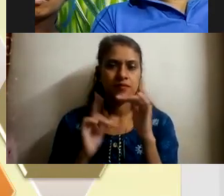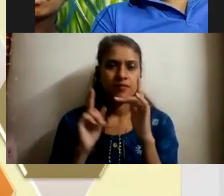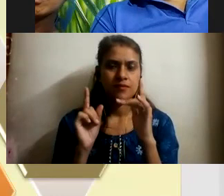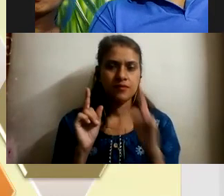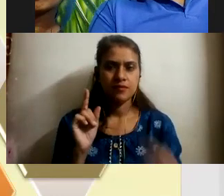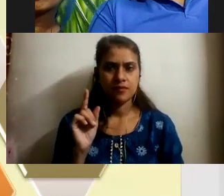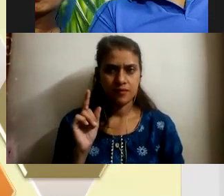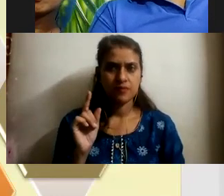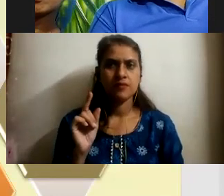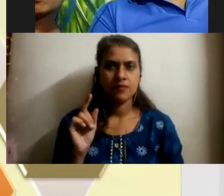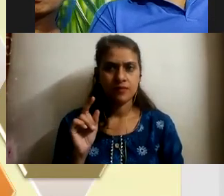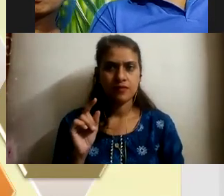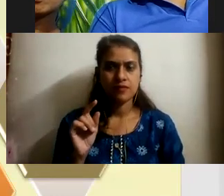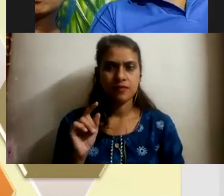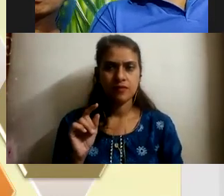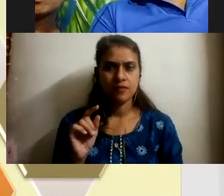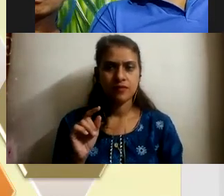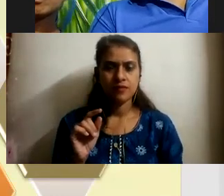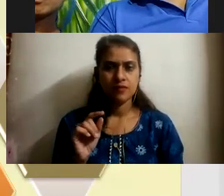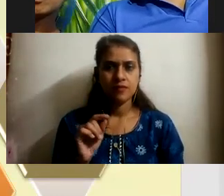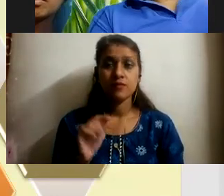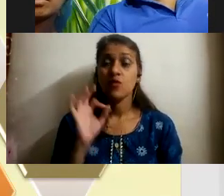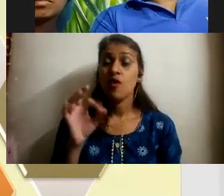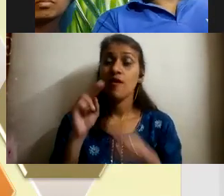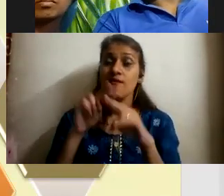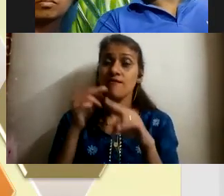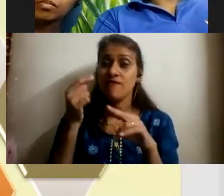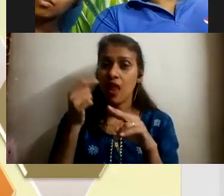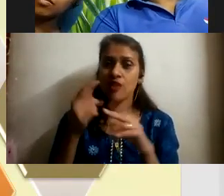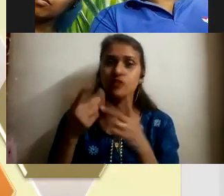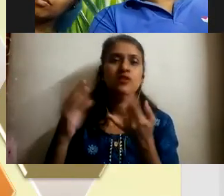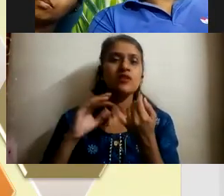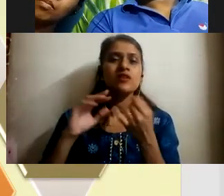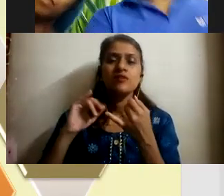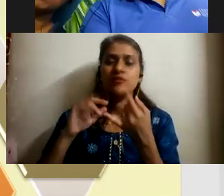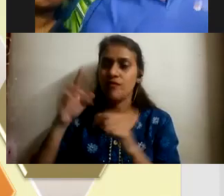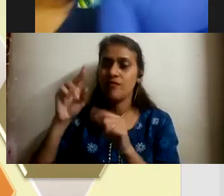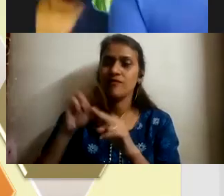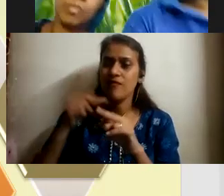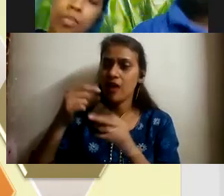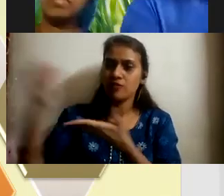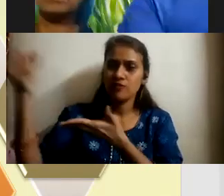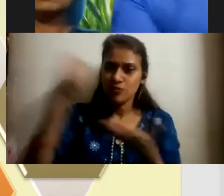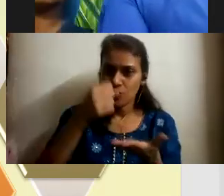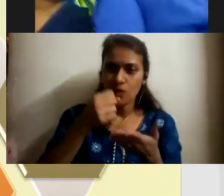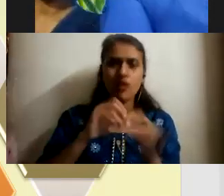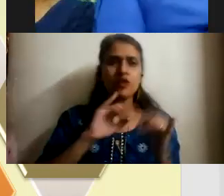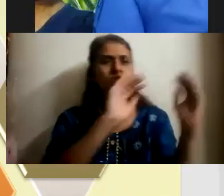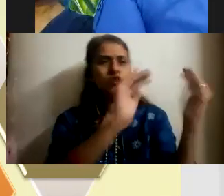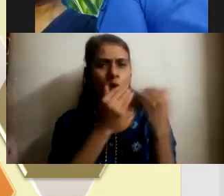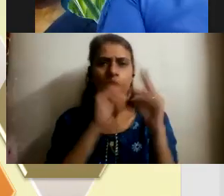these are the ways we impact in awards, financial support, marketing support, new business opportunities. So